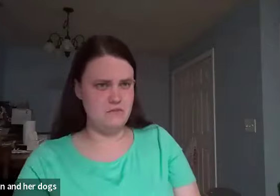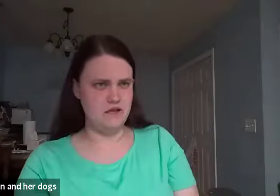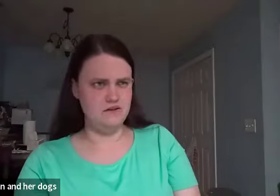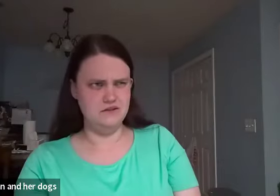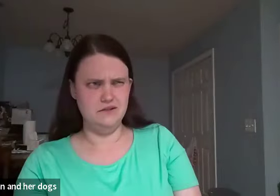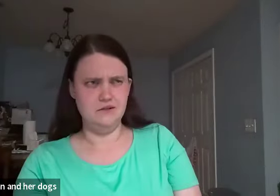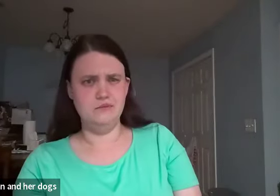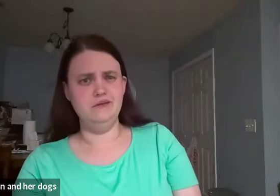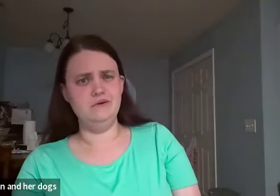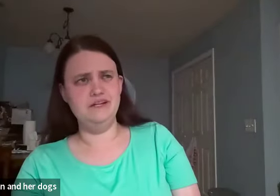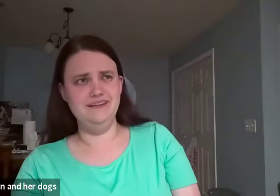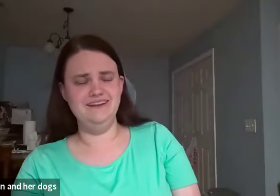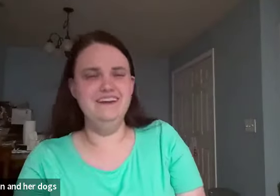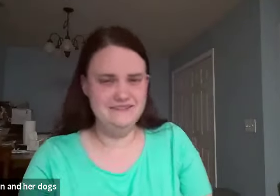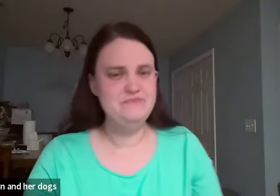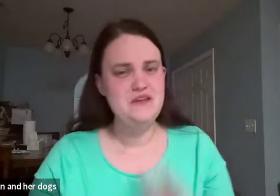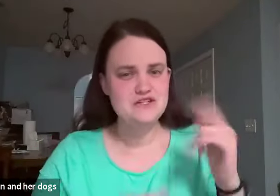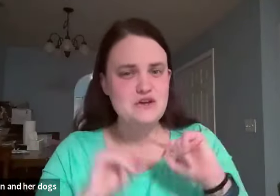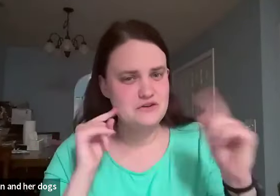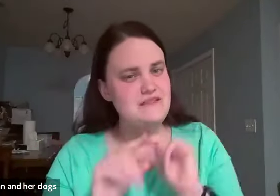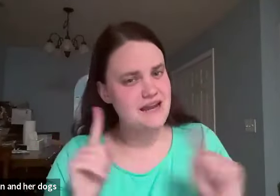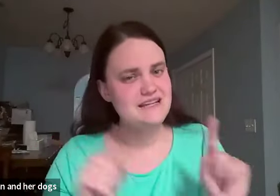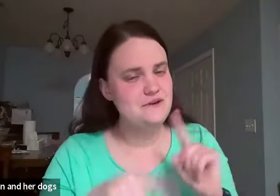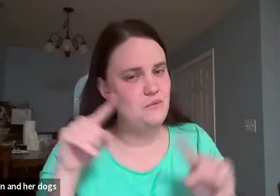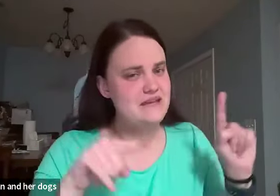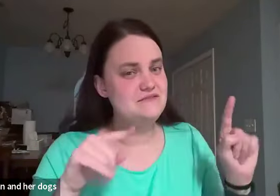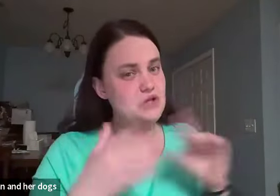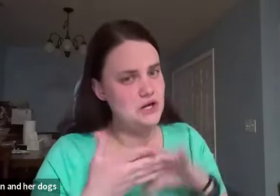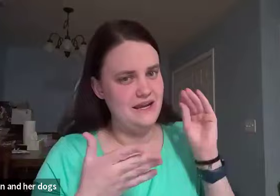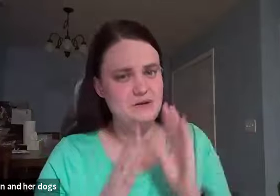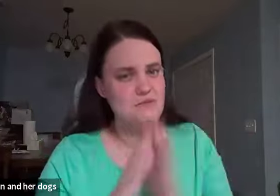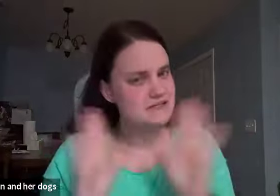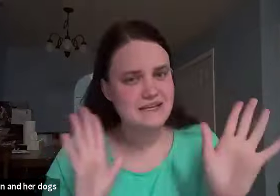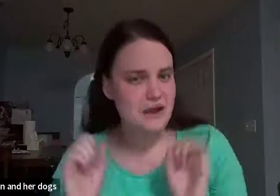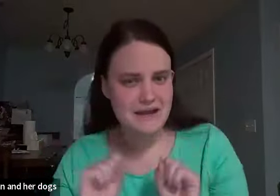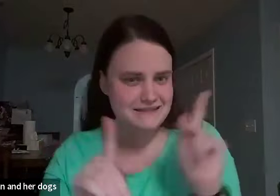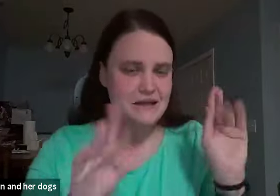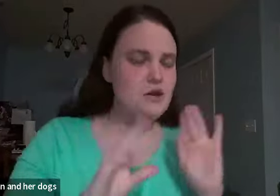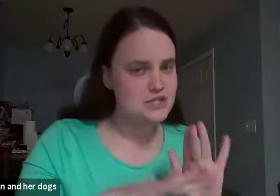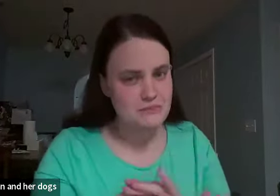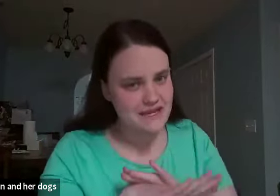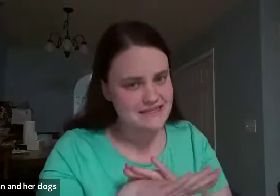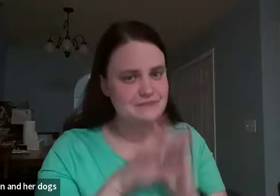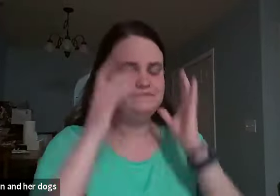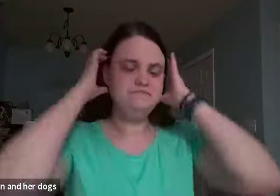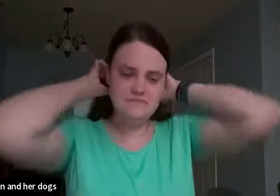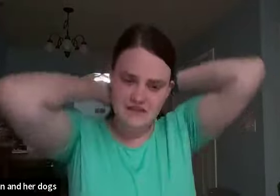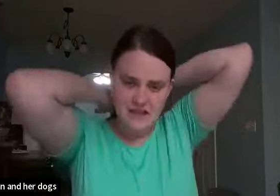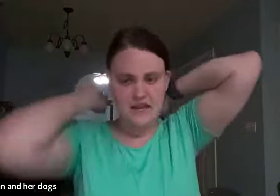I'm like, wait, what? So there's a lot of different ways of learning. So I'm always like, you guys go at your own pace.